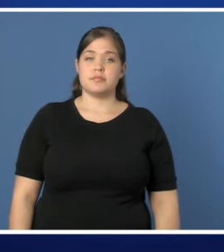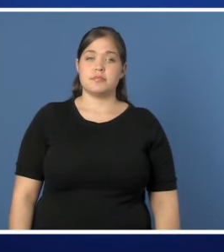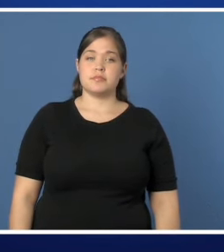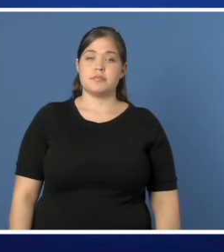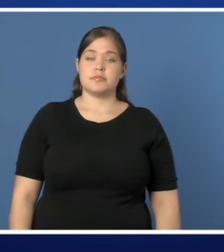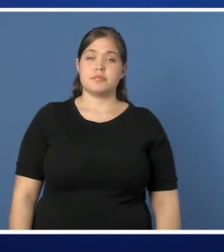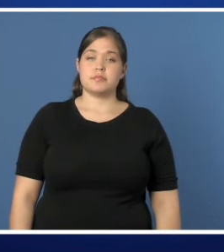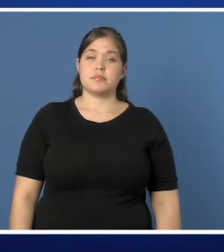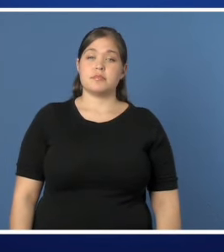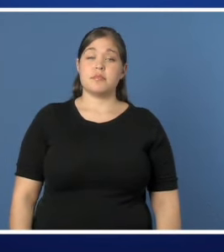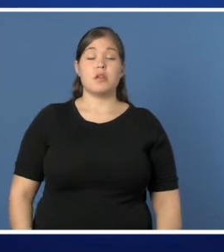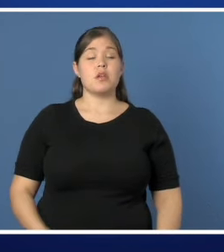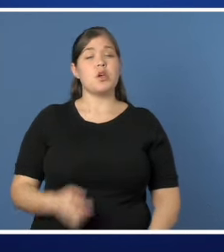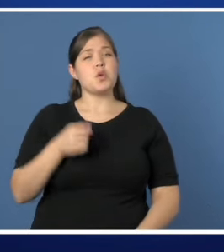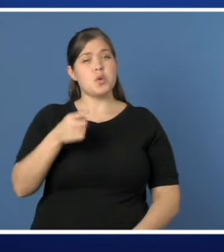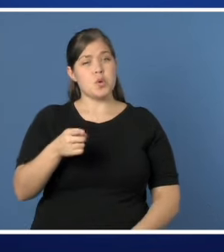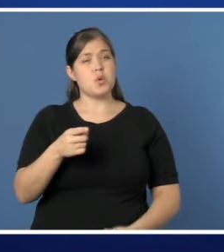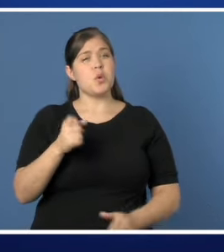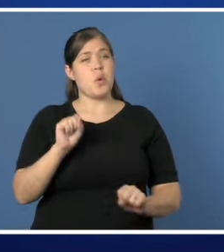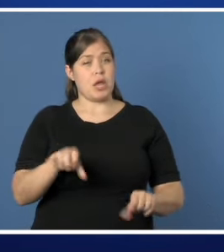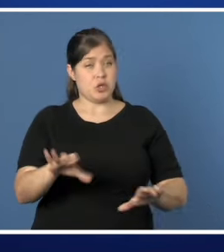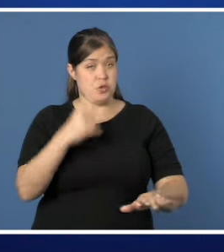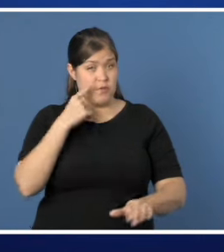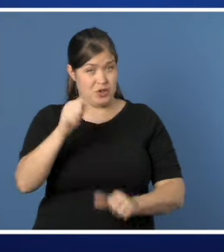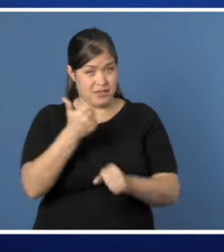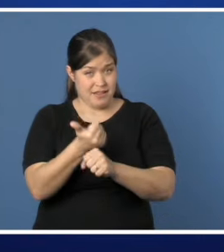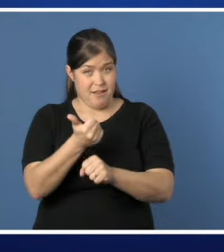What you can do for yourself and children